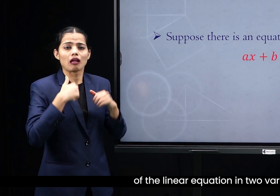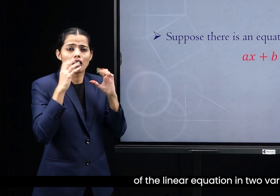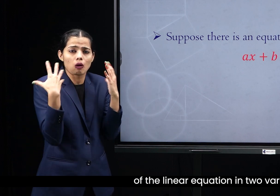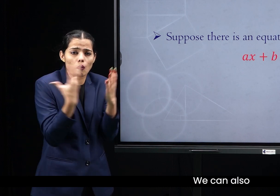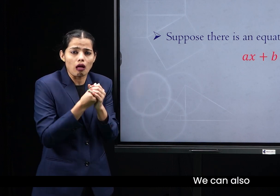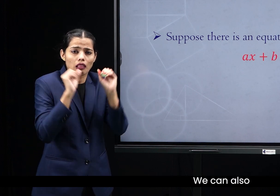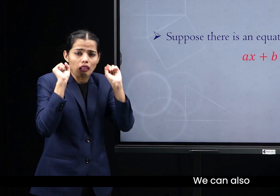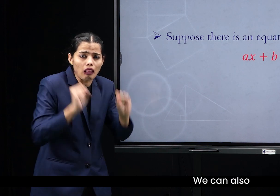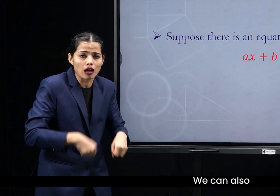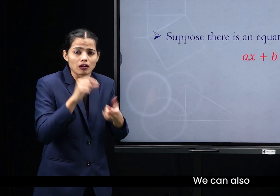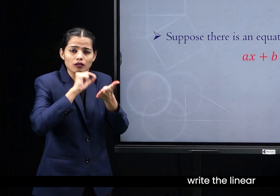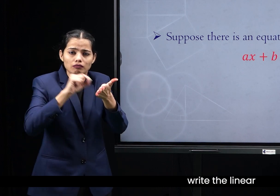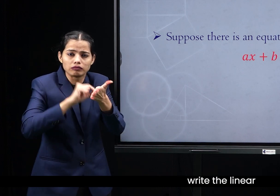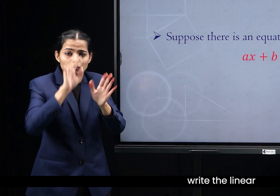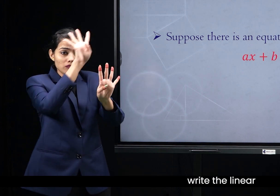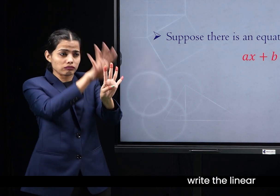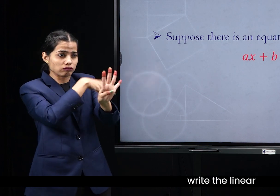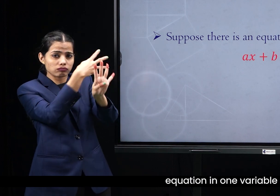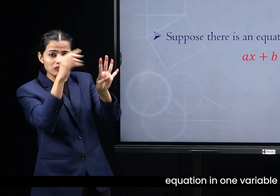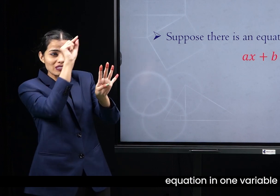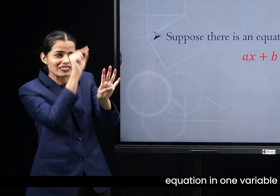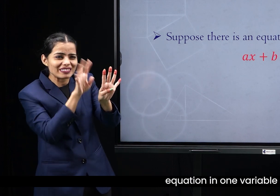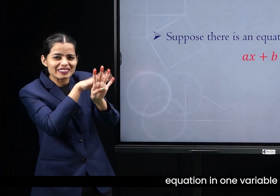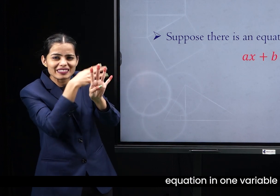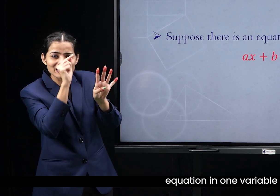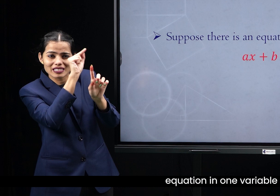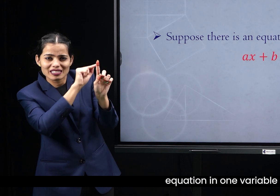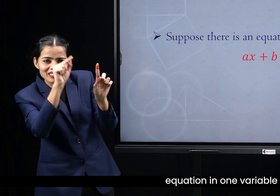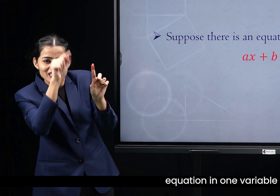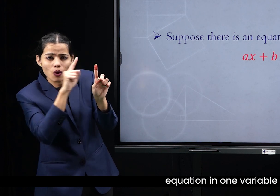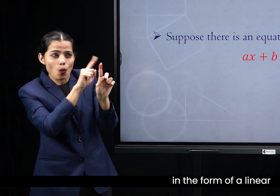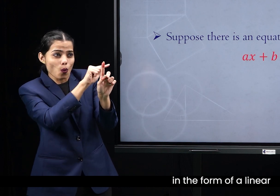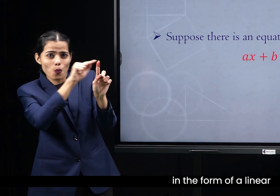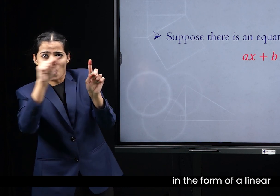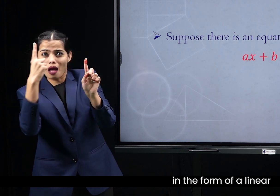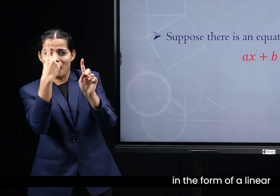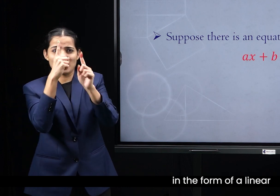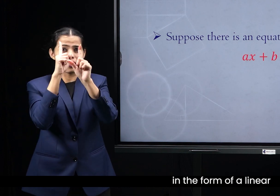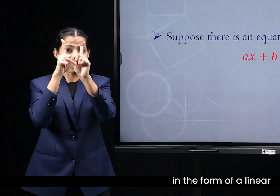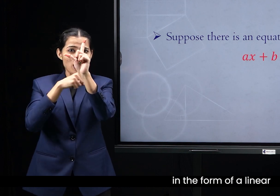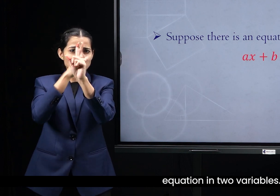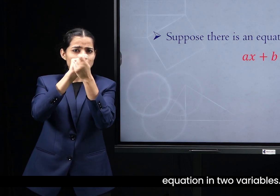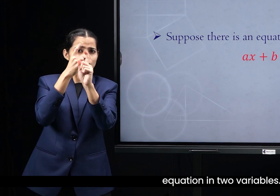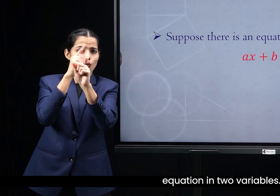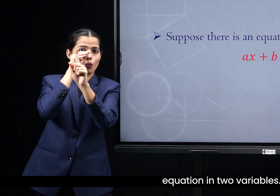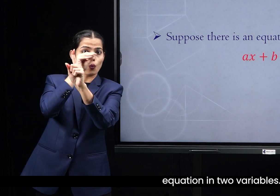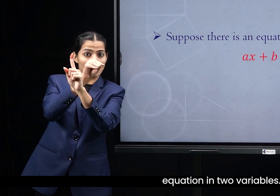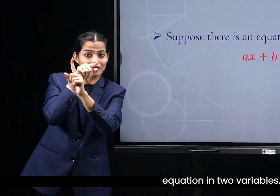We can also write the linear equation in one variable in the form of a linear equation in two